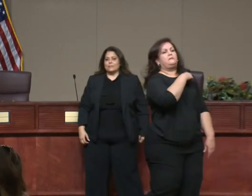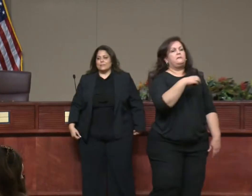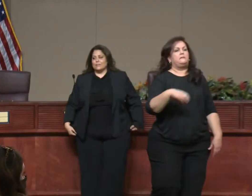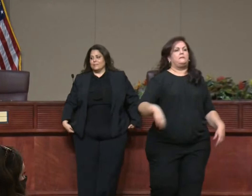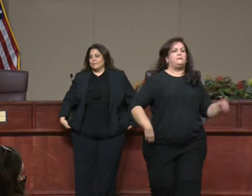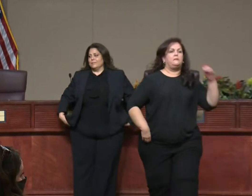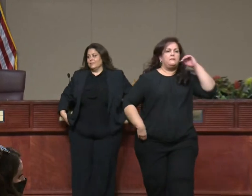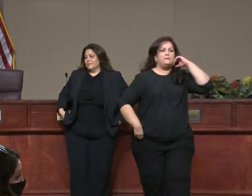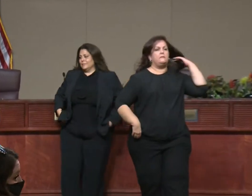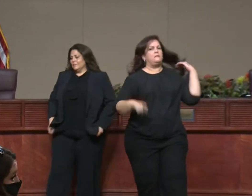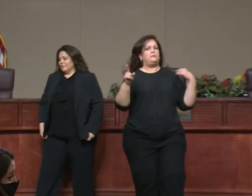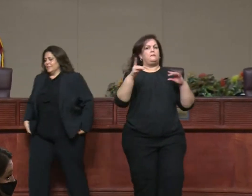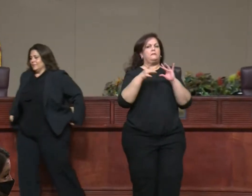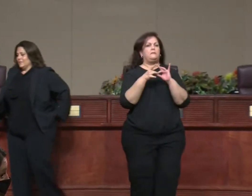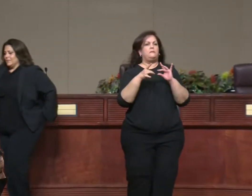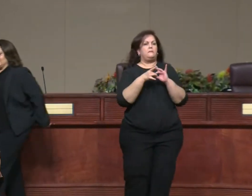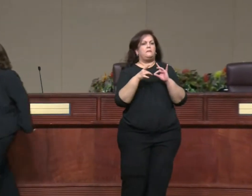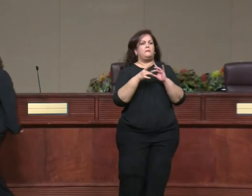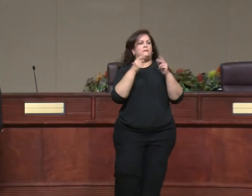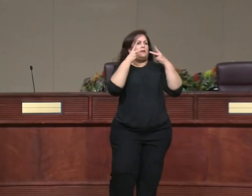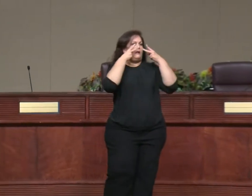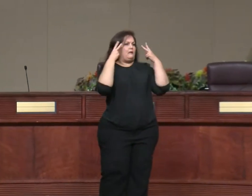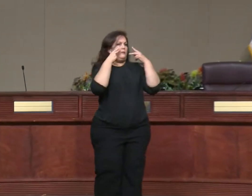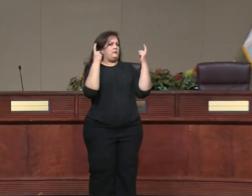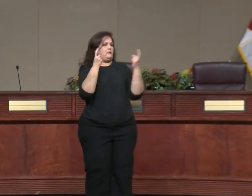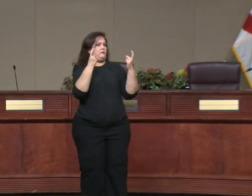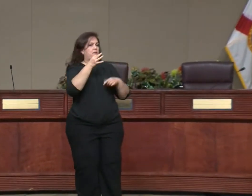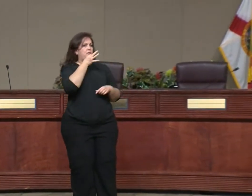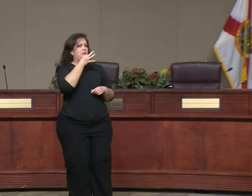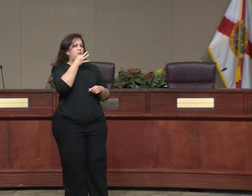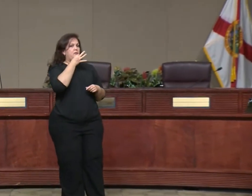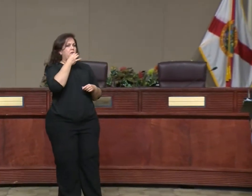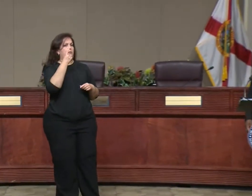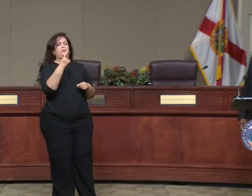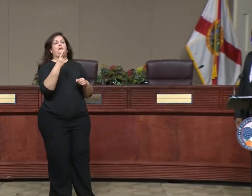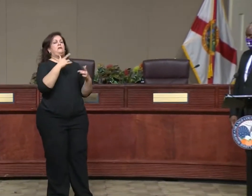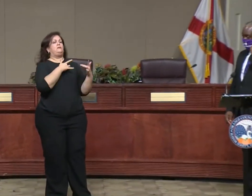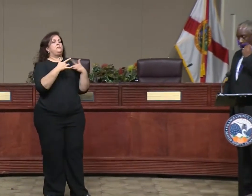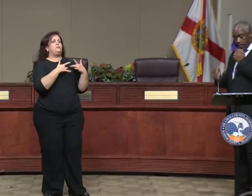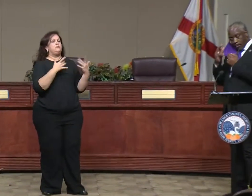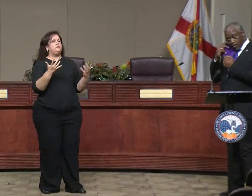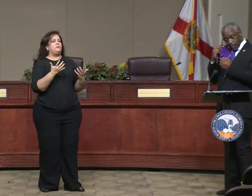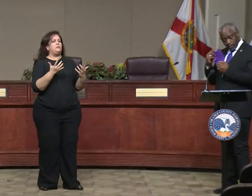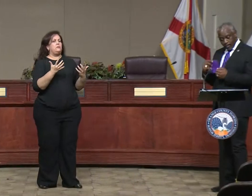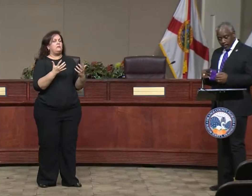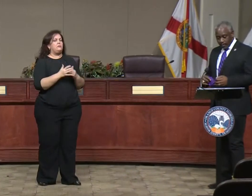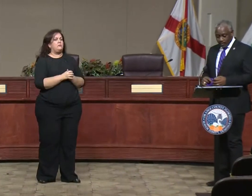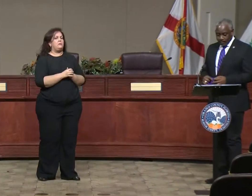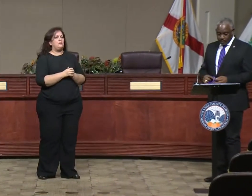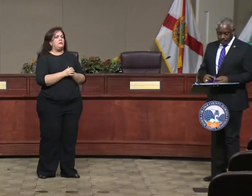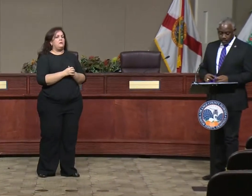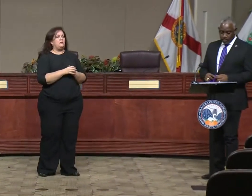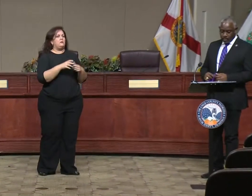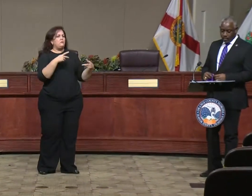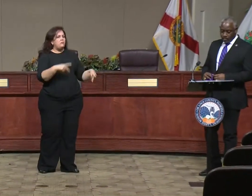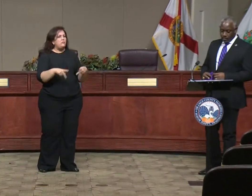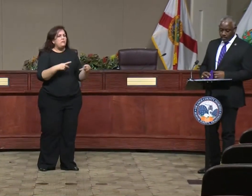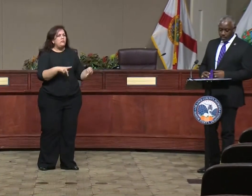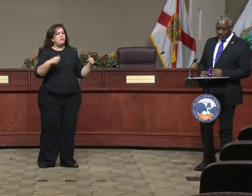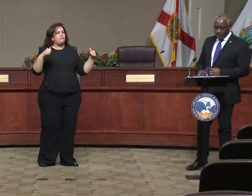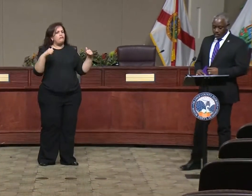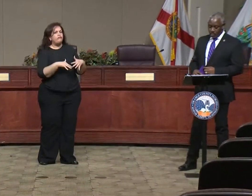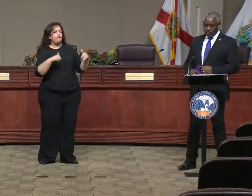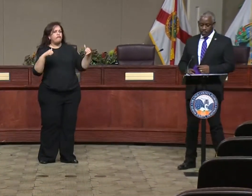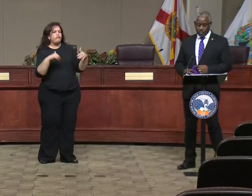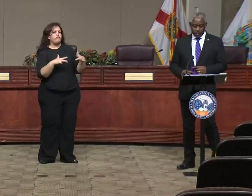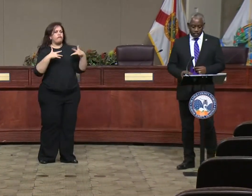As my colleague mentioned, the Halloween celebrations are coming, and one of the major concerns is the parties and the